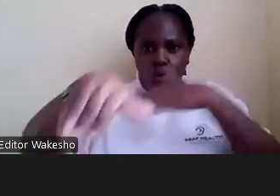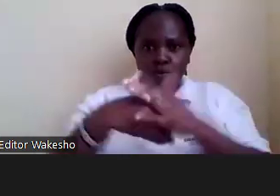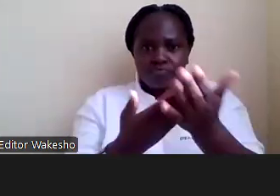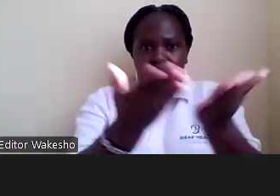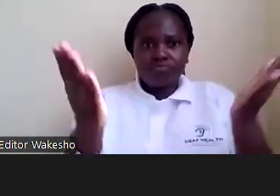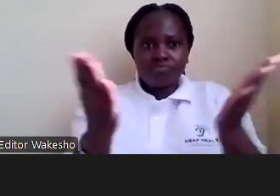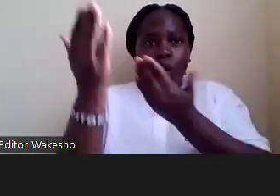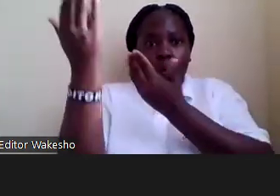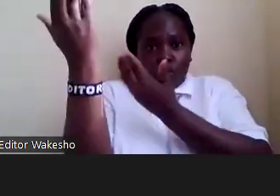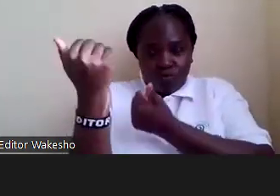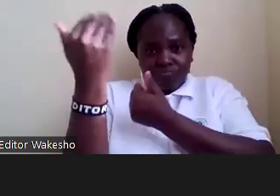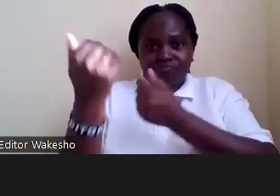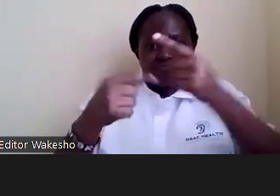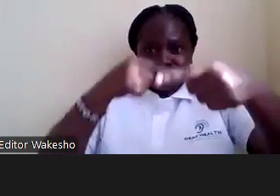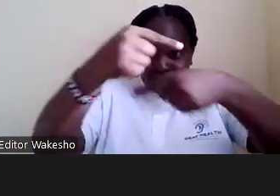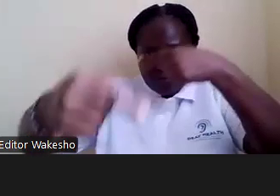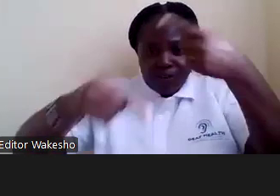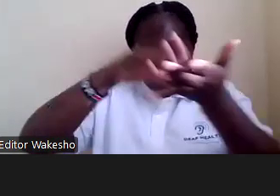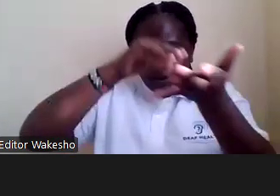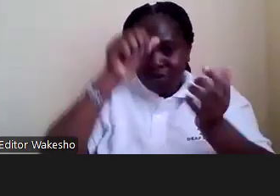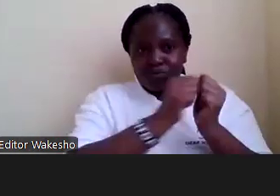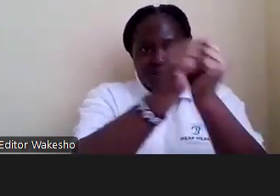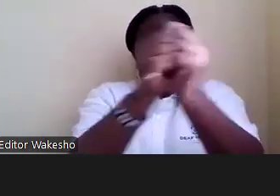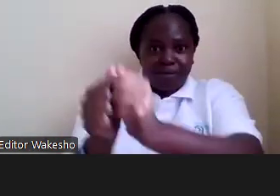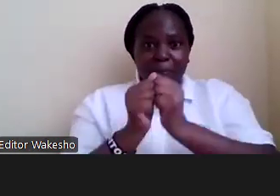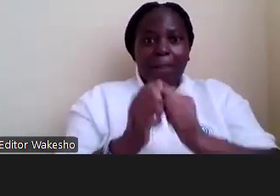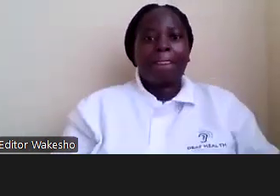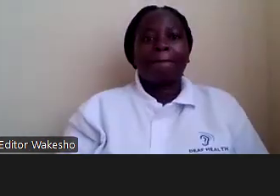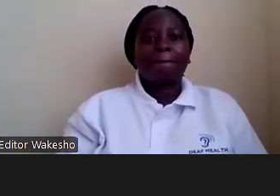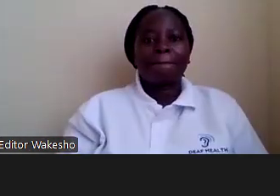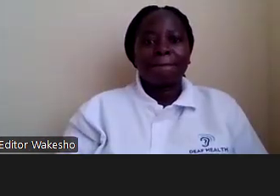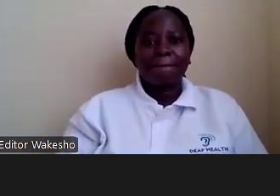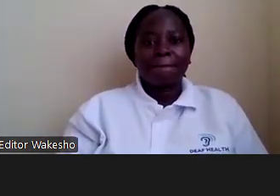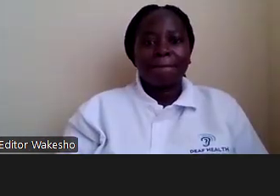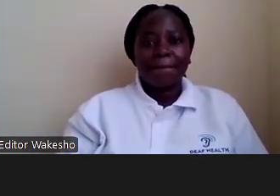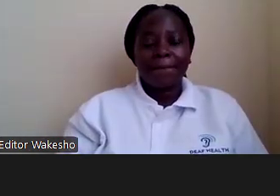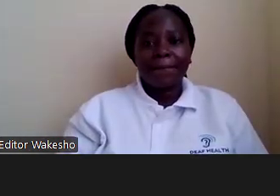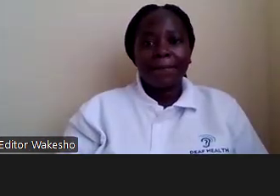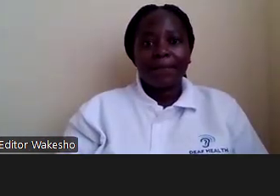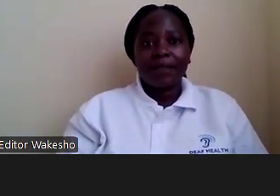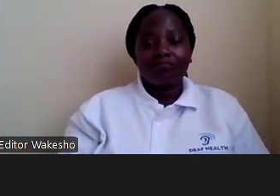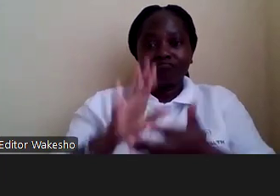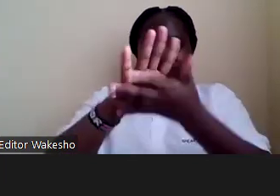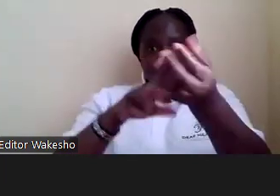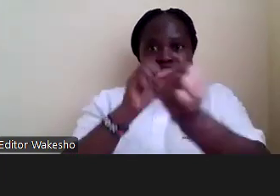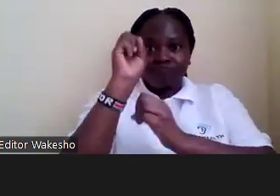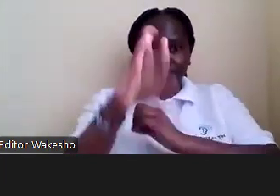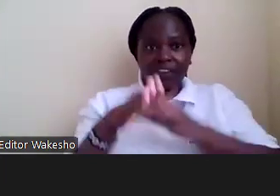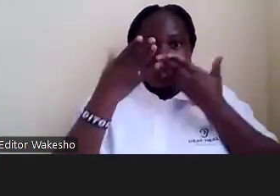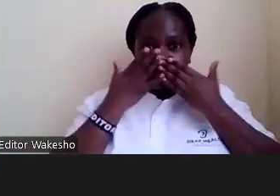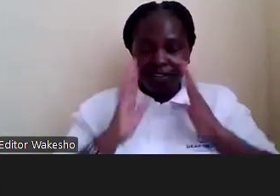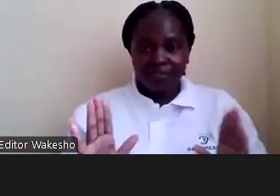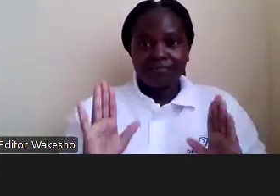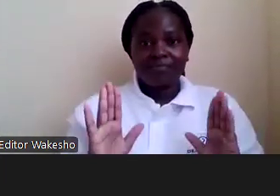hope we will be able to learn together. So I've just projected my screen.